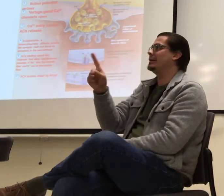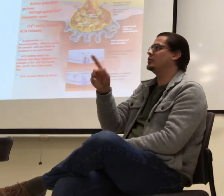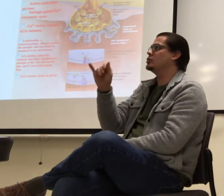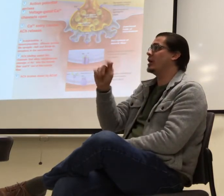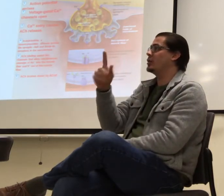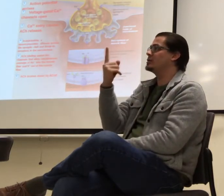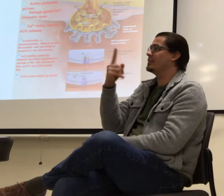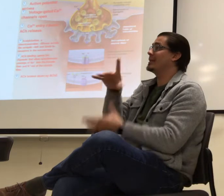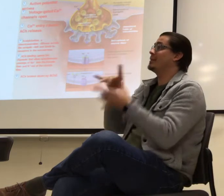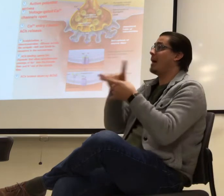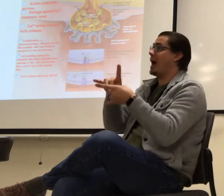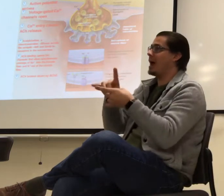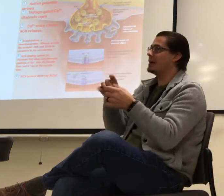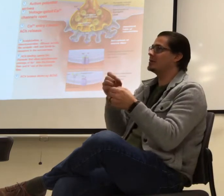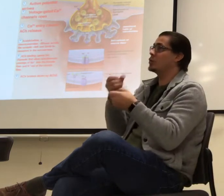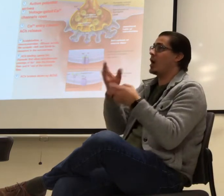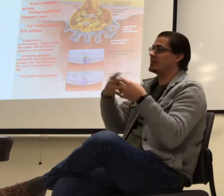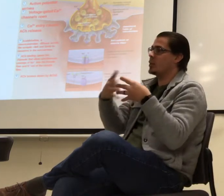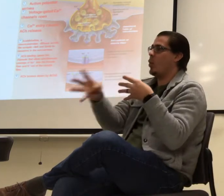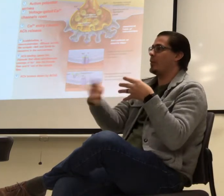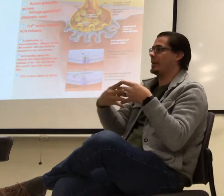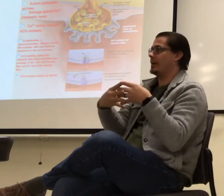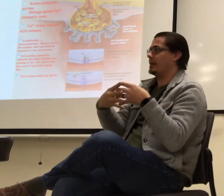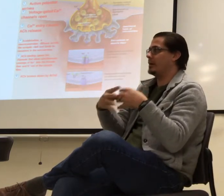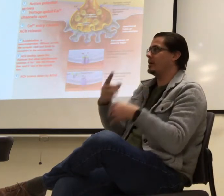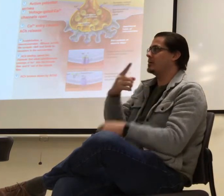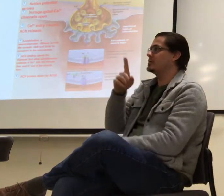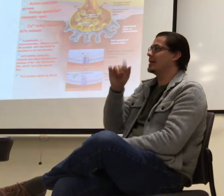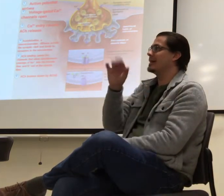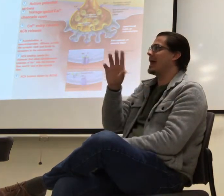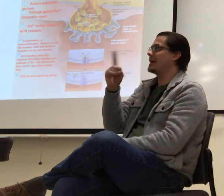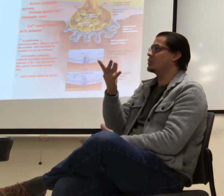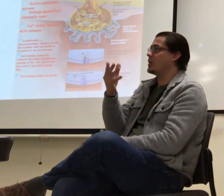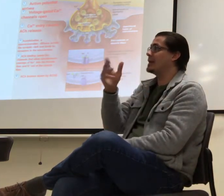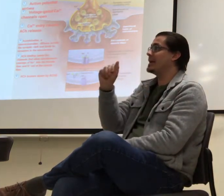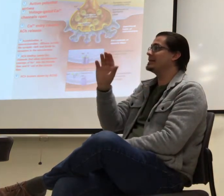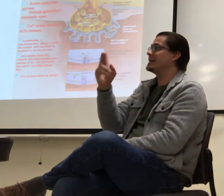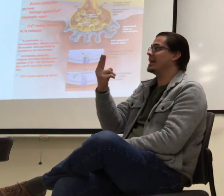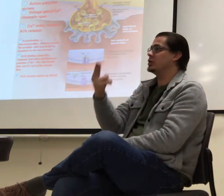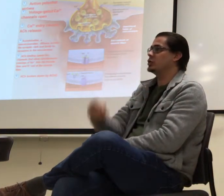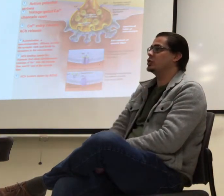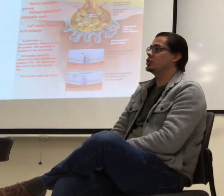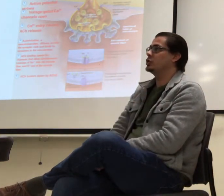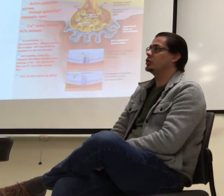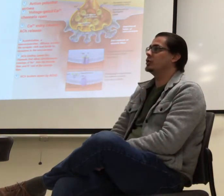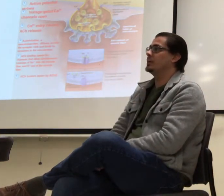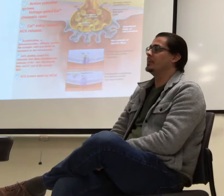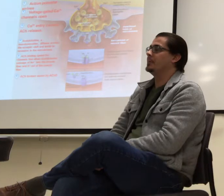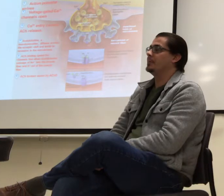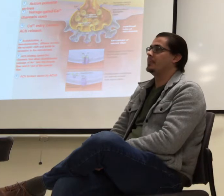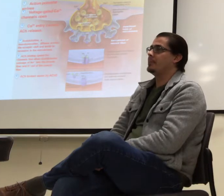it to make it open. In this case, the ligand is ACH, right?